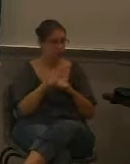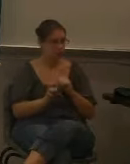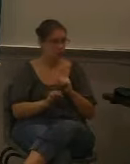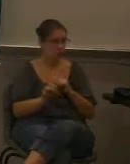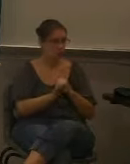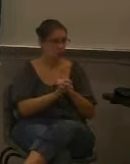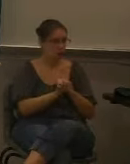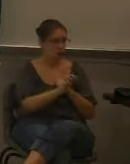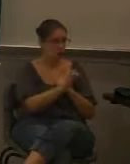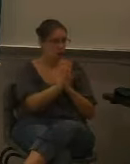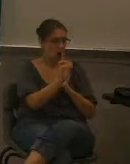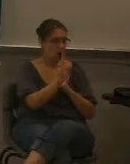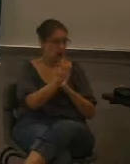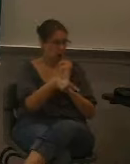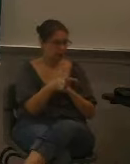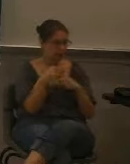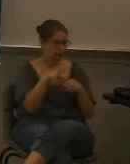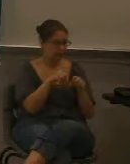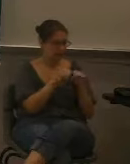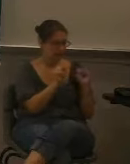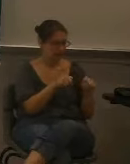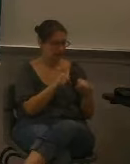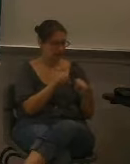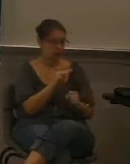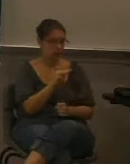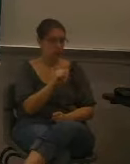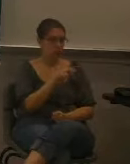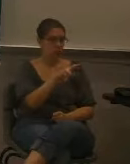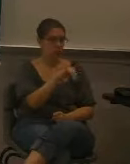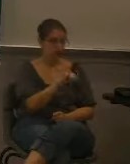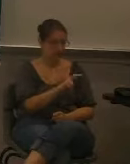the rocks to get up into these systems. And so they're